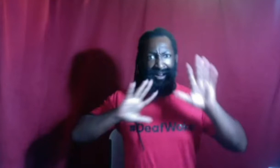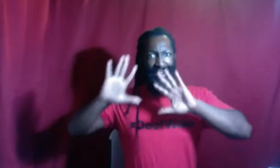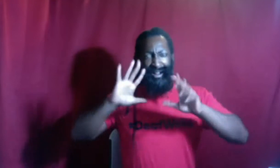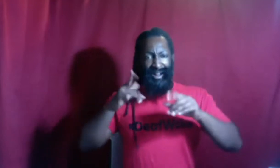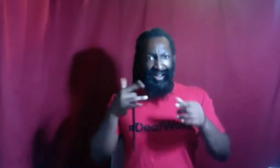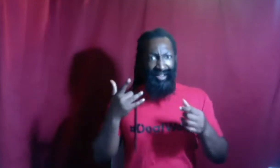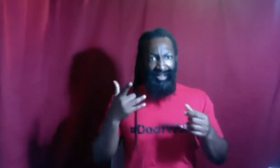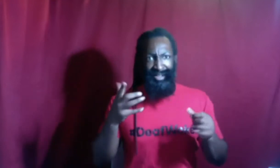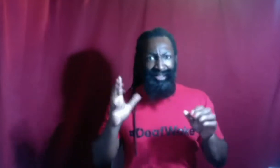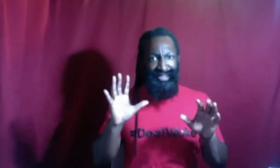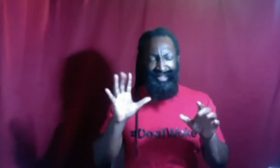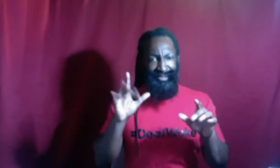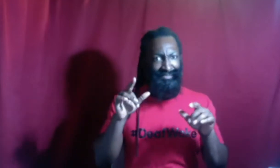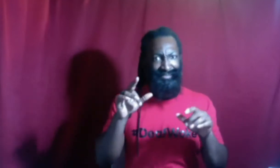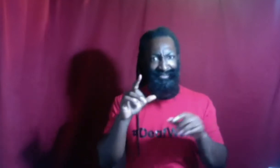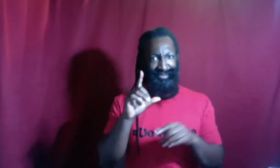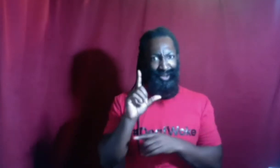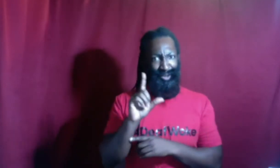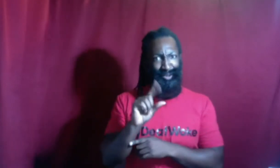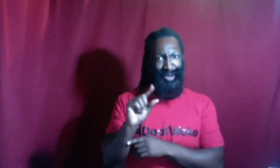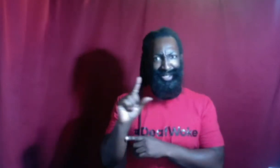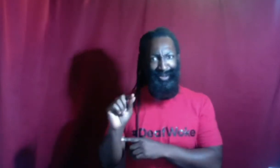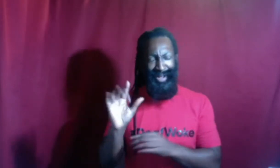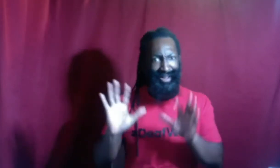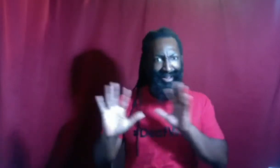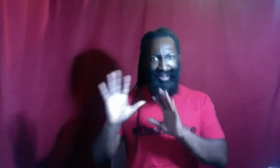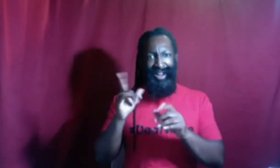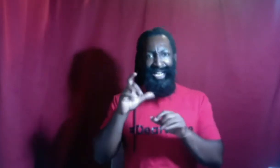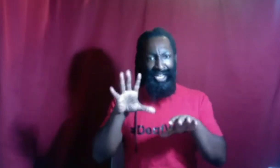slow down, you know, especially, you know, with COVID,